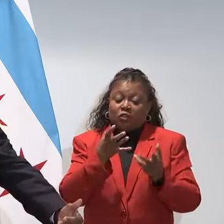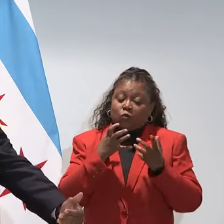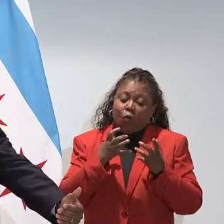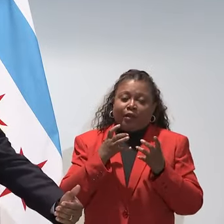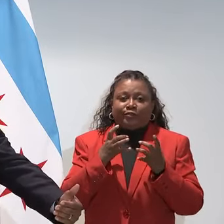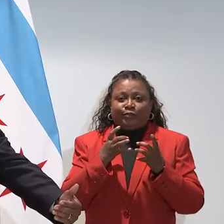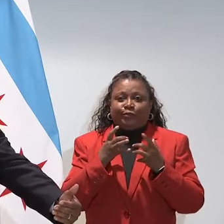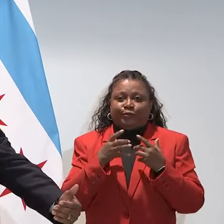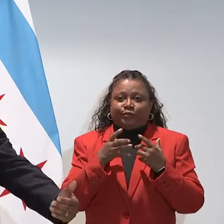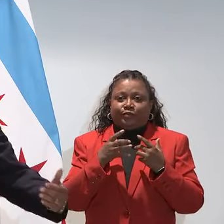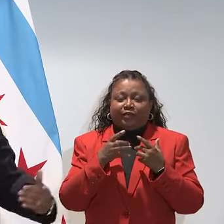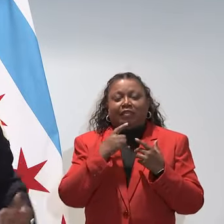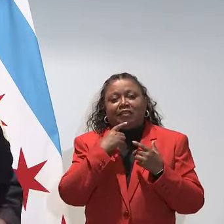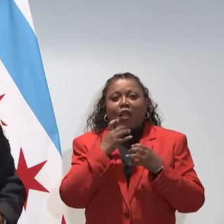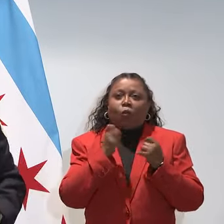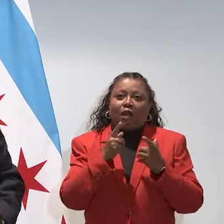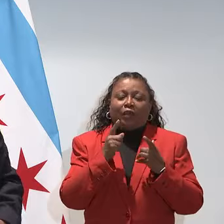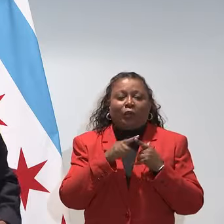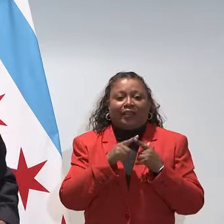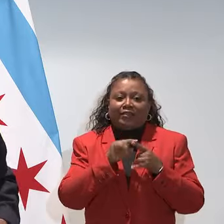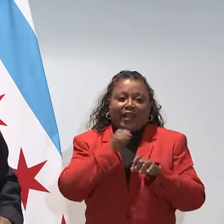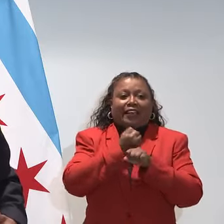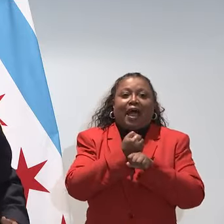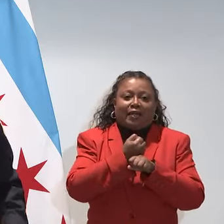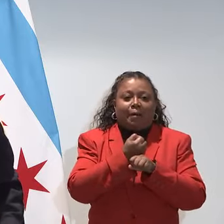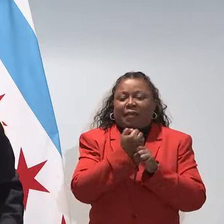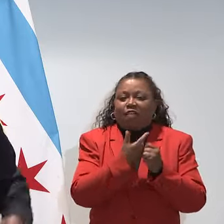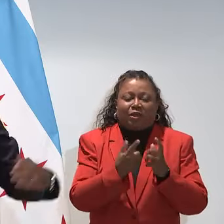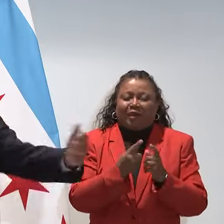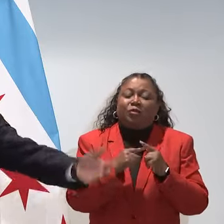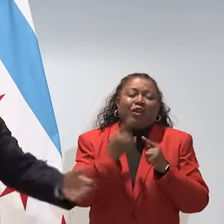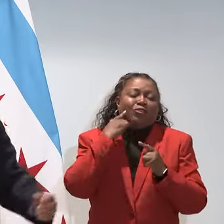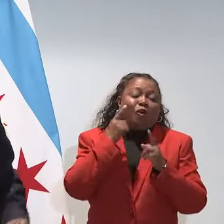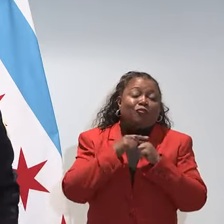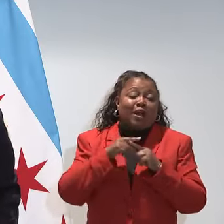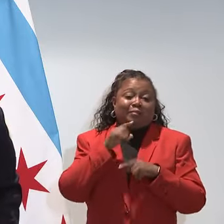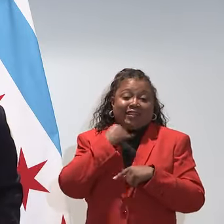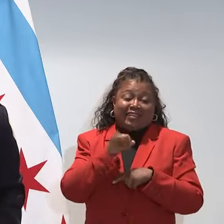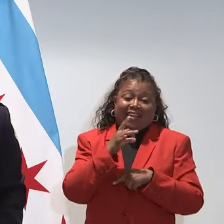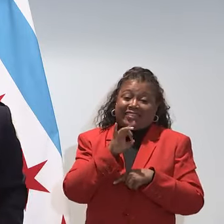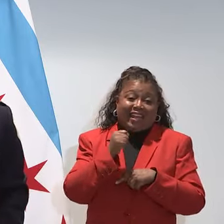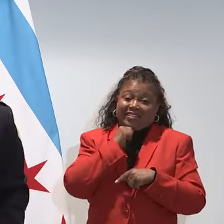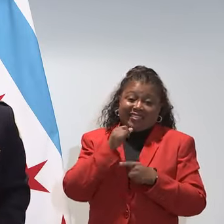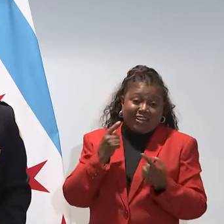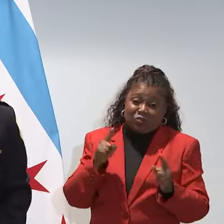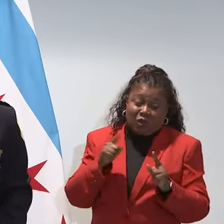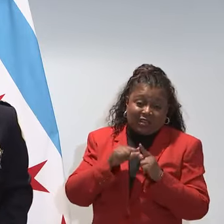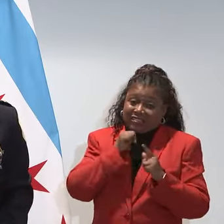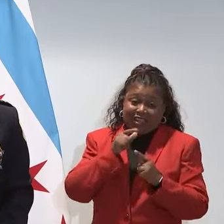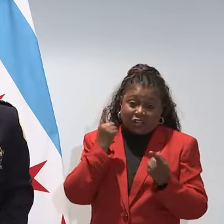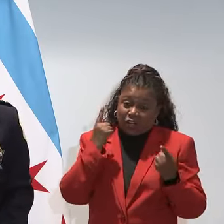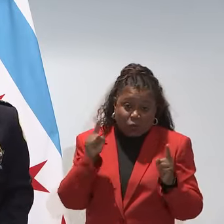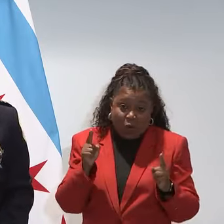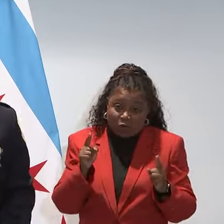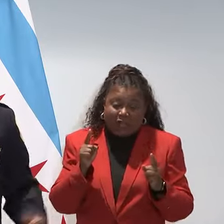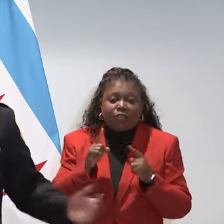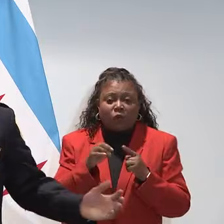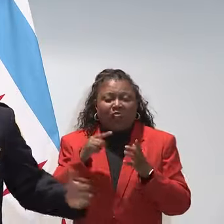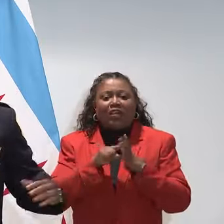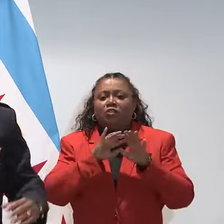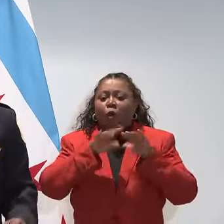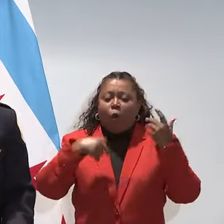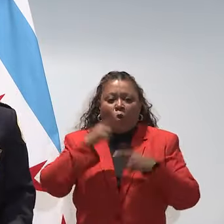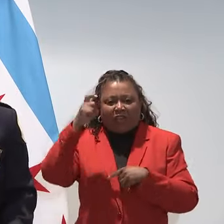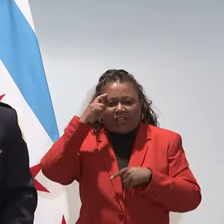to say, well, let's lock everybody up, we know from the 80s that that didn't work, and it's not going to work. And so this